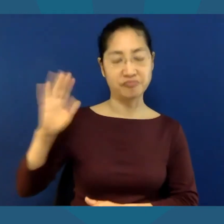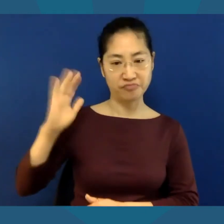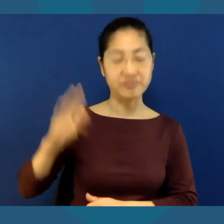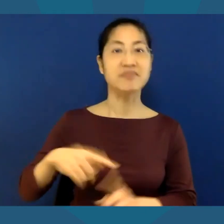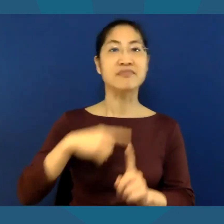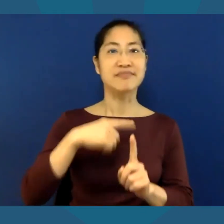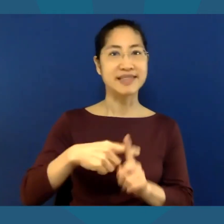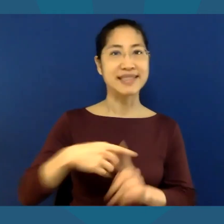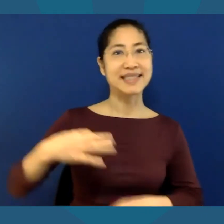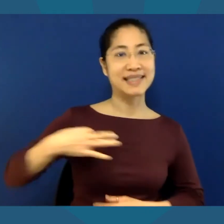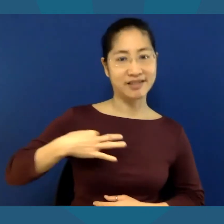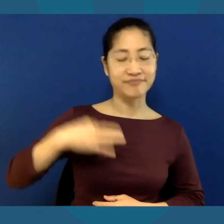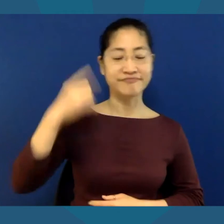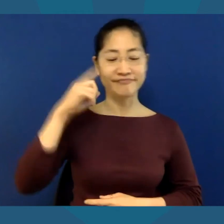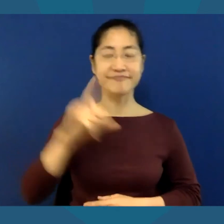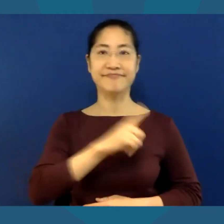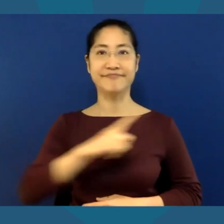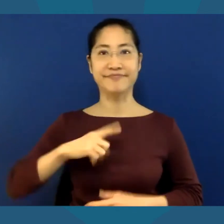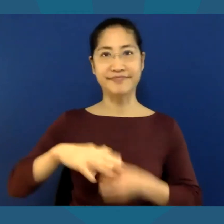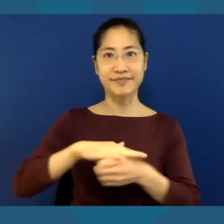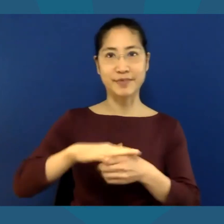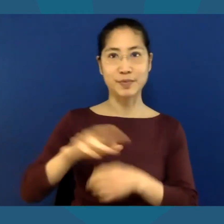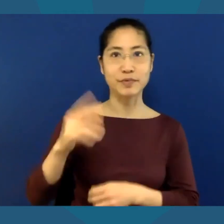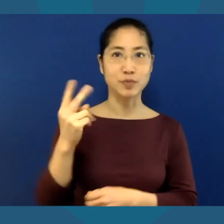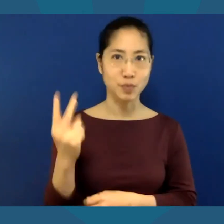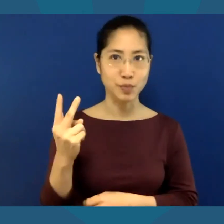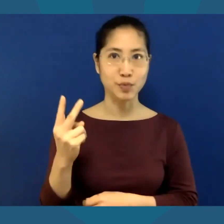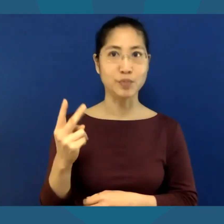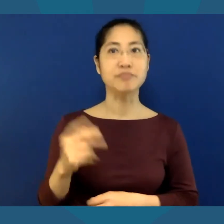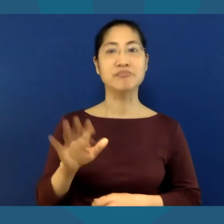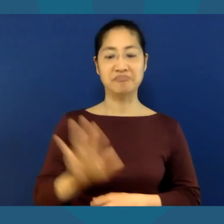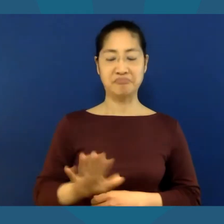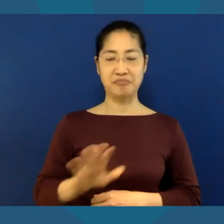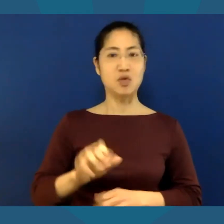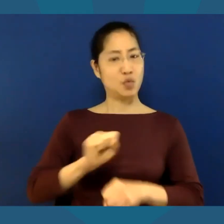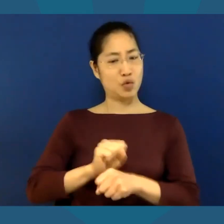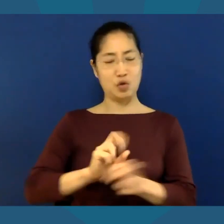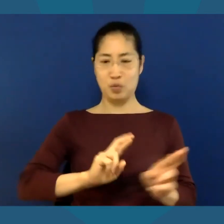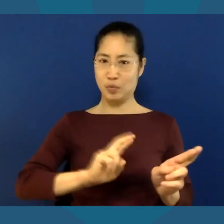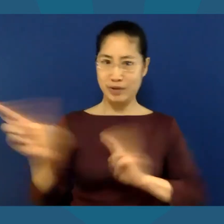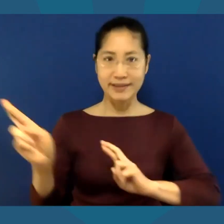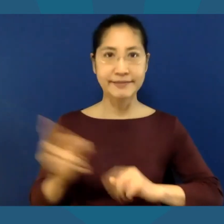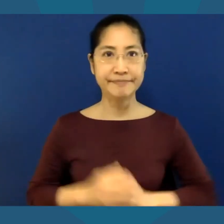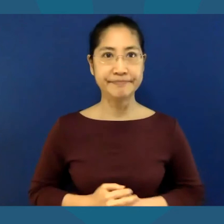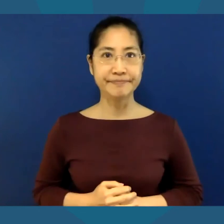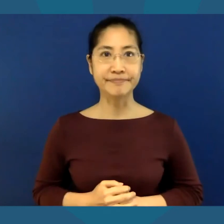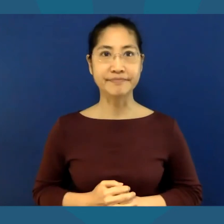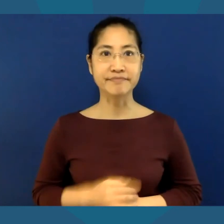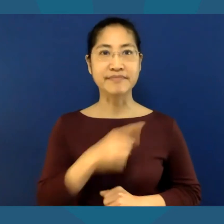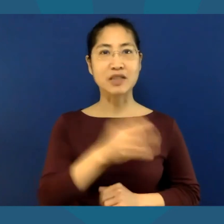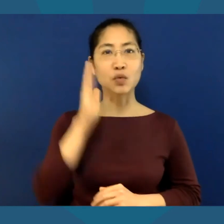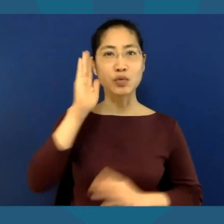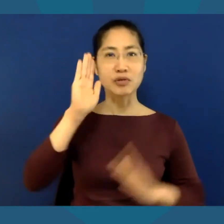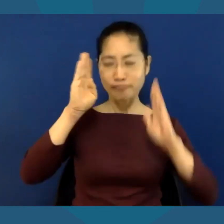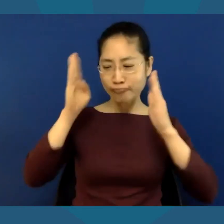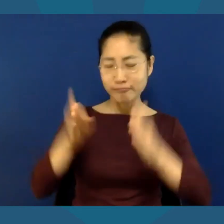veteran and candidate for Arizona State Legislative District 2, is ready to go